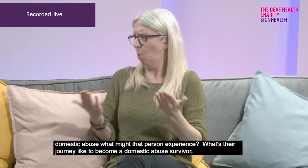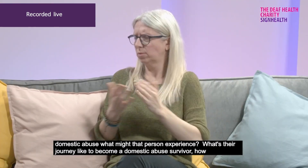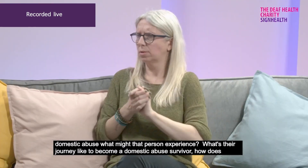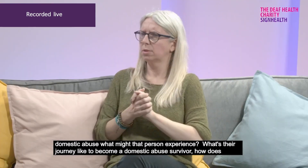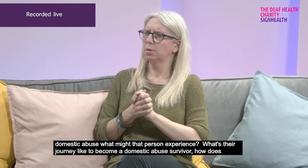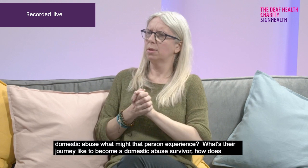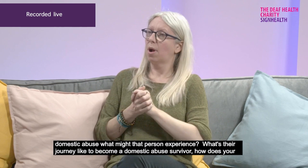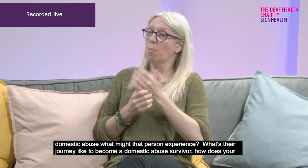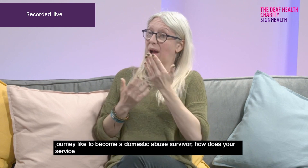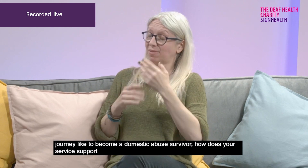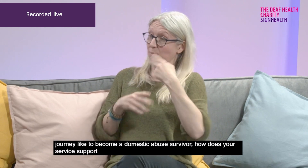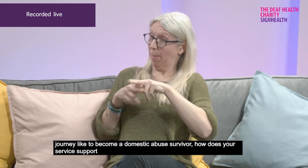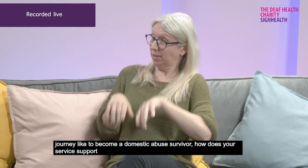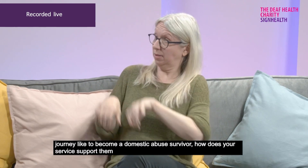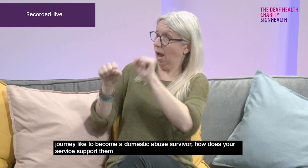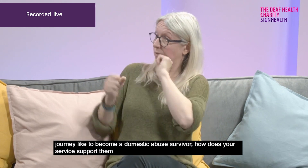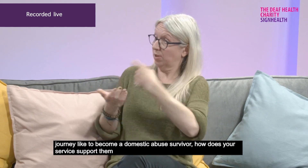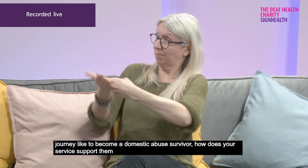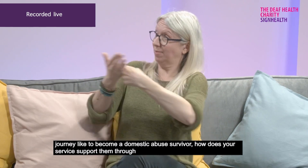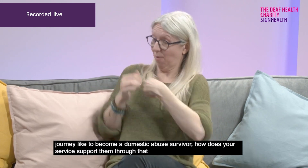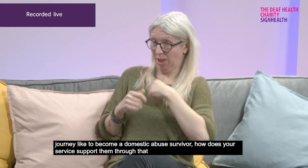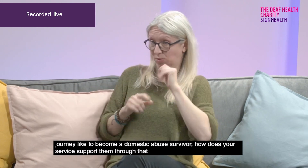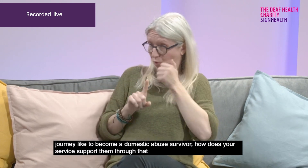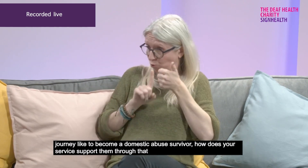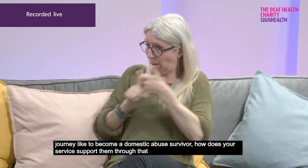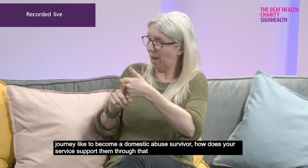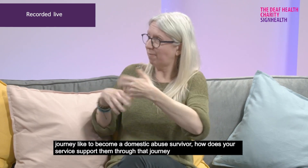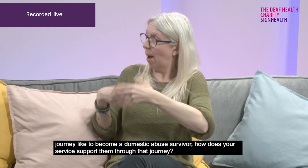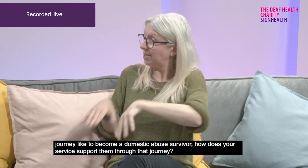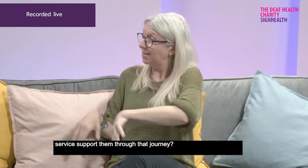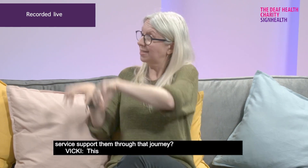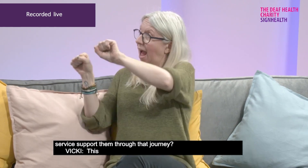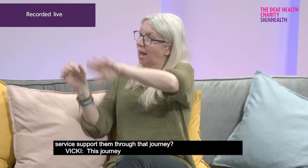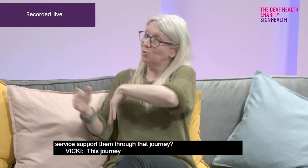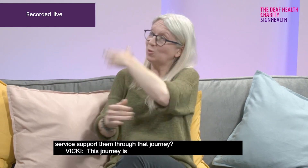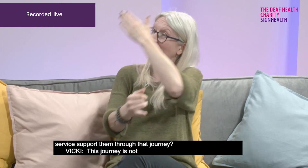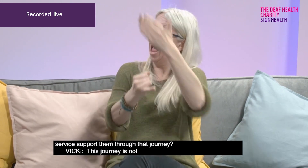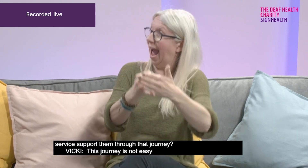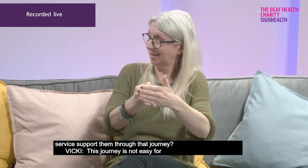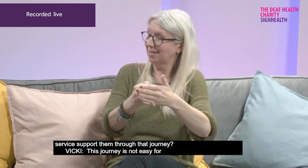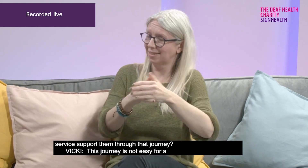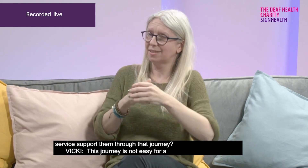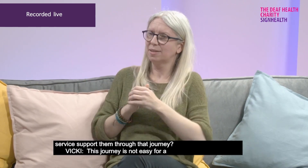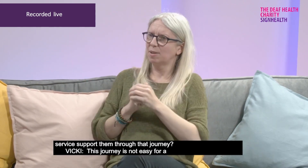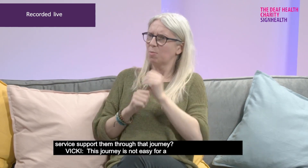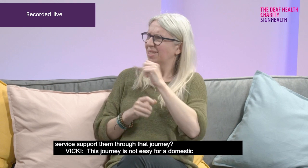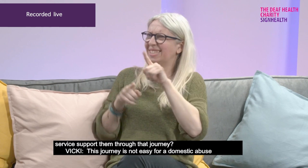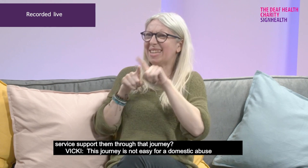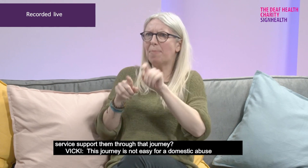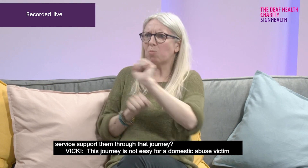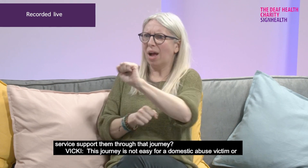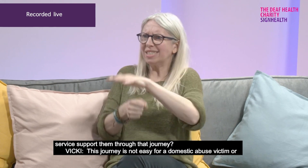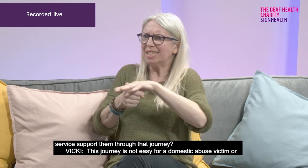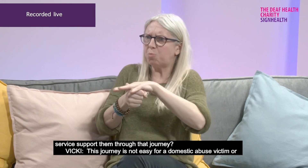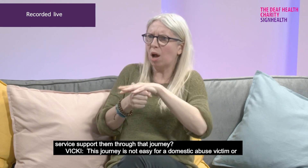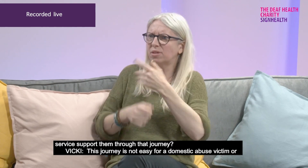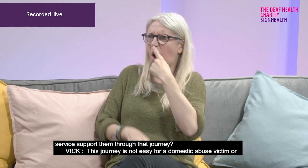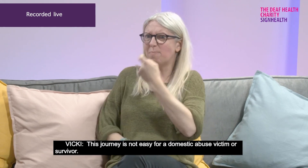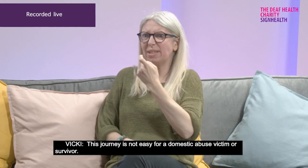journey? Well, really, this journey, like, it's not easy for a domestic abuse victim or survivor. They start with